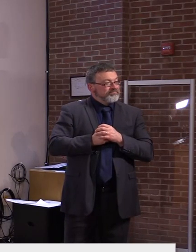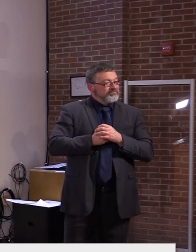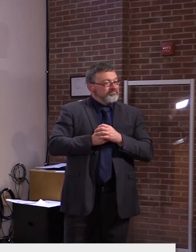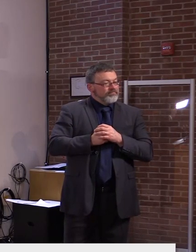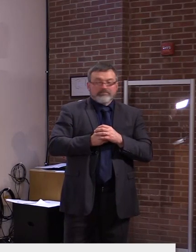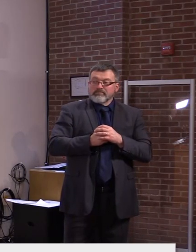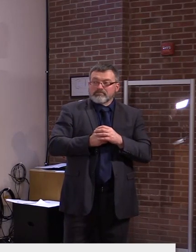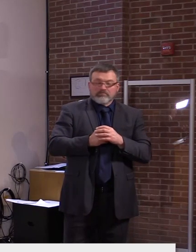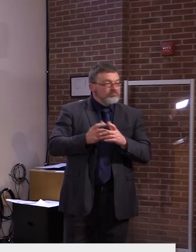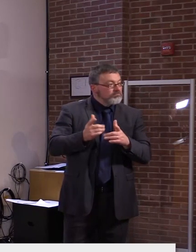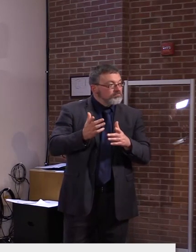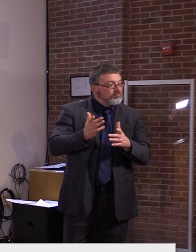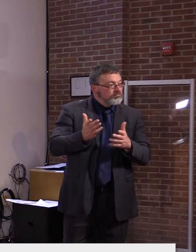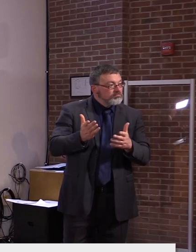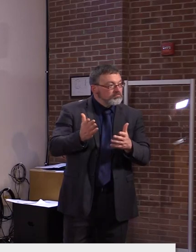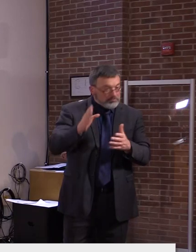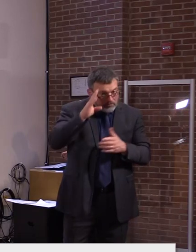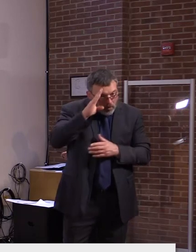Joseph, Barton Chronicle.